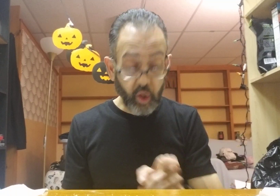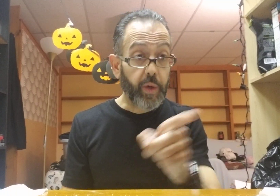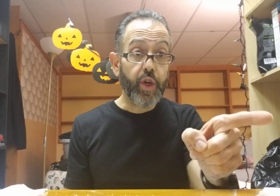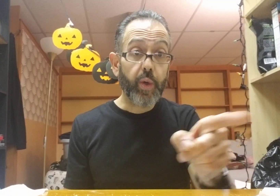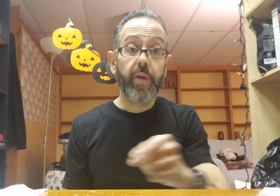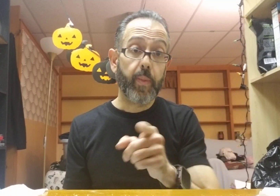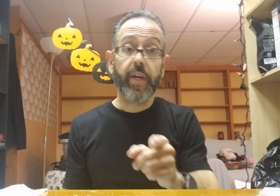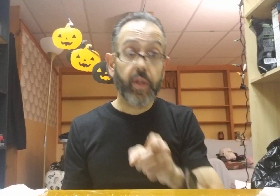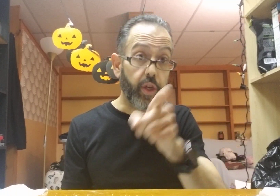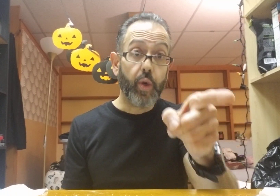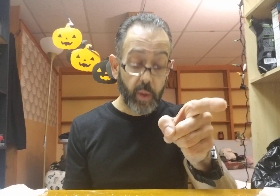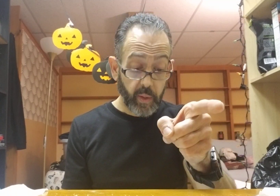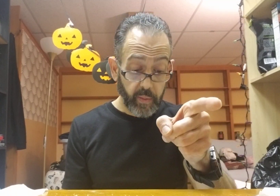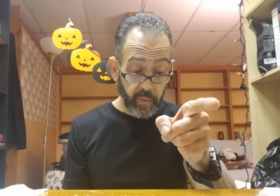you point, you